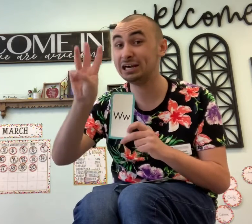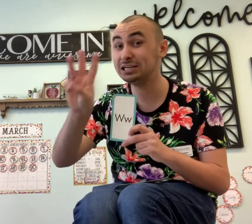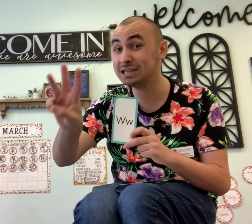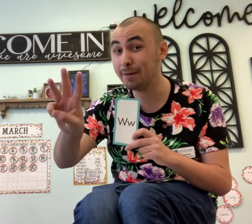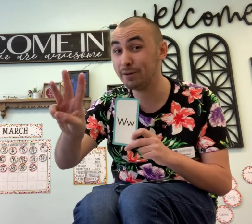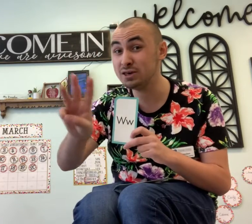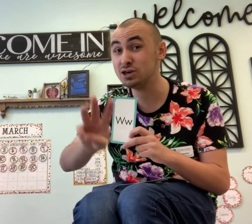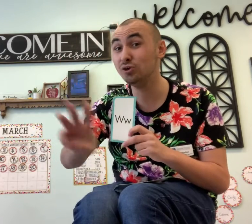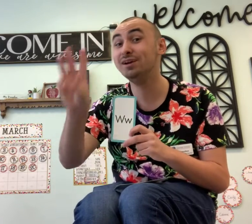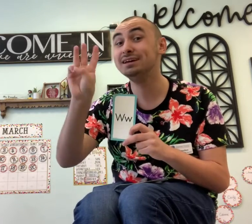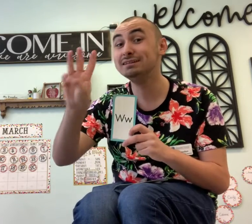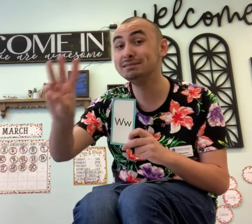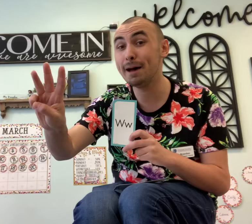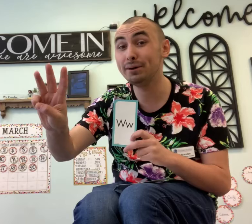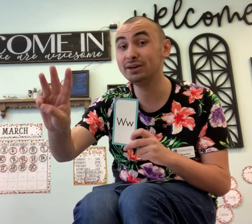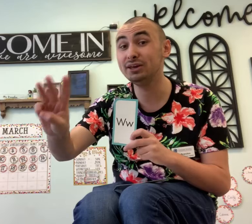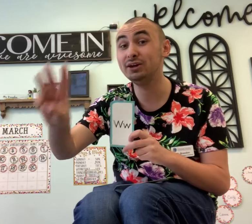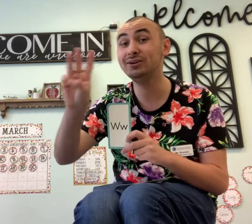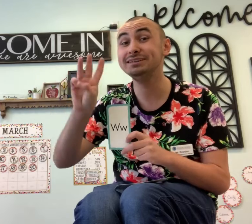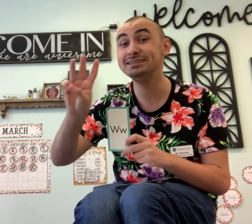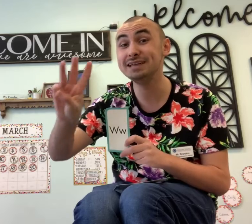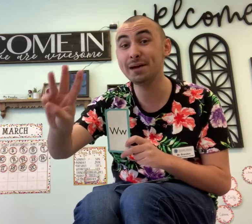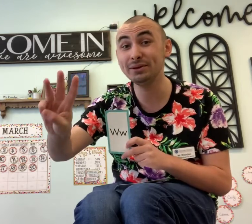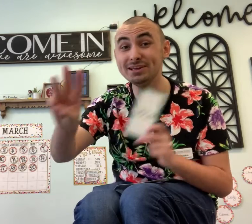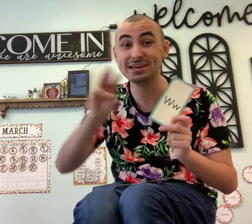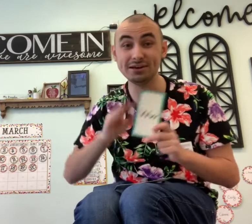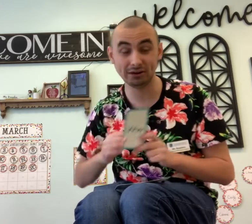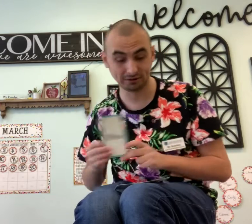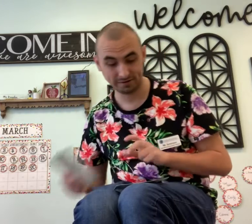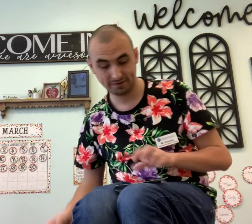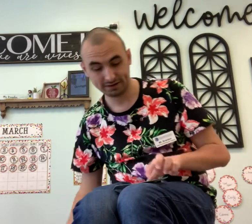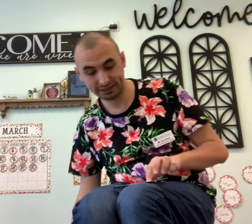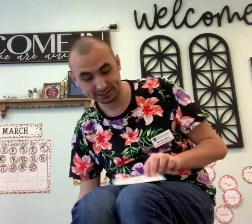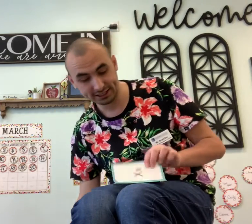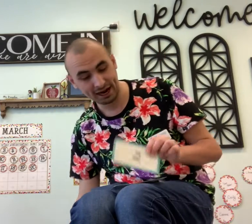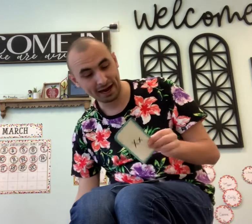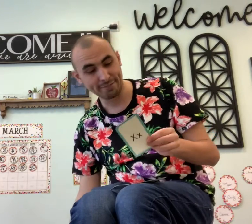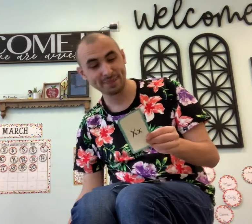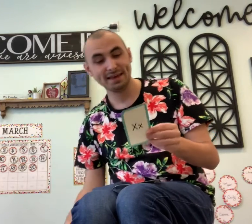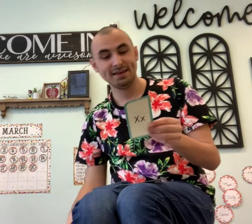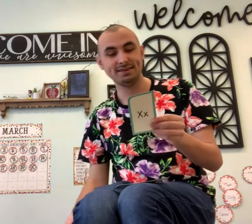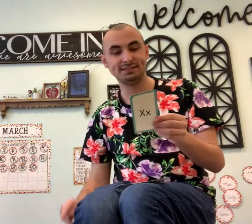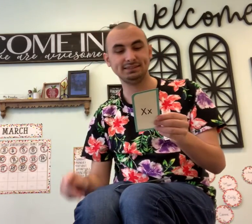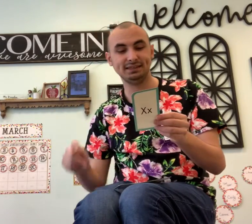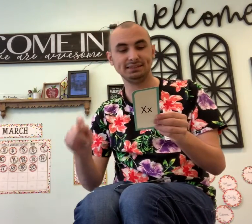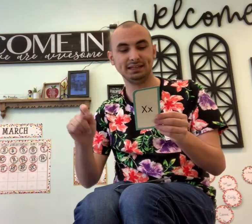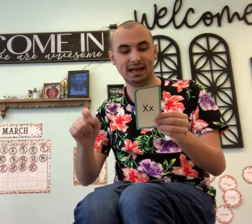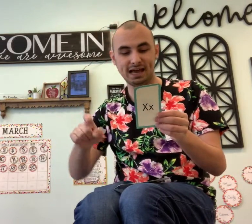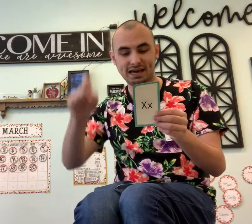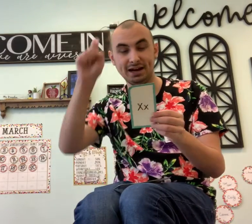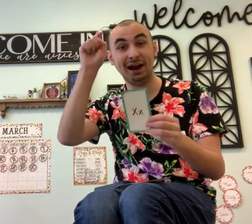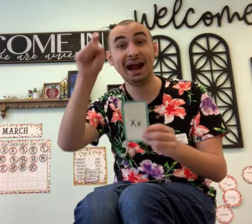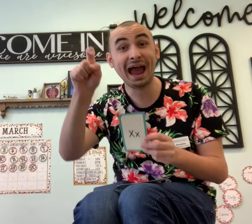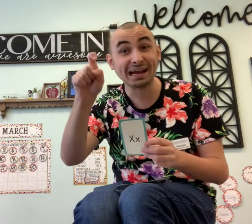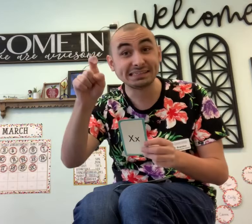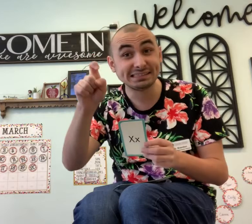W, W, W. Good job. This is the letter X,